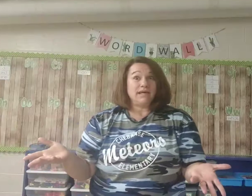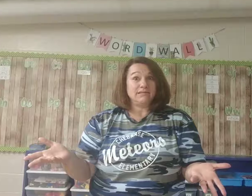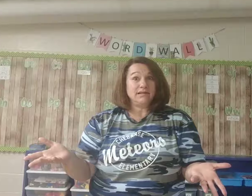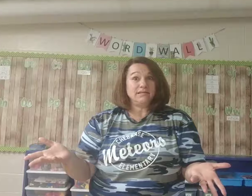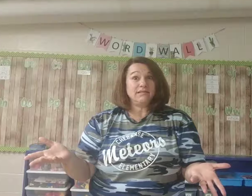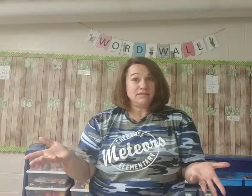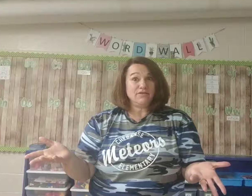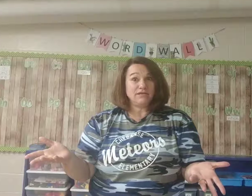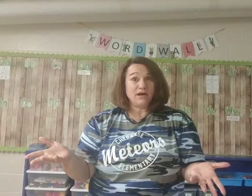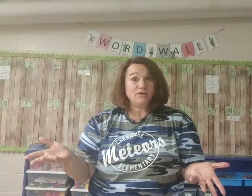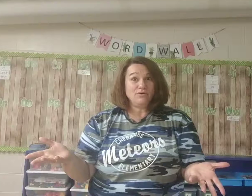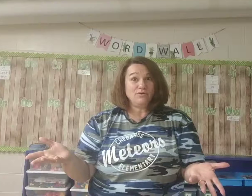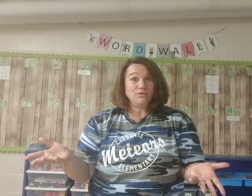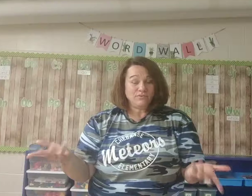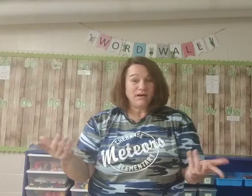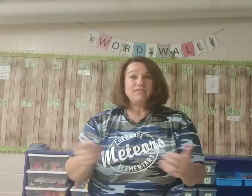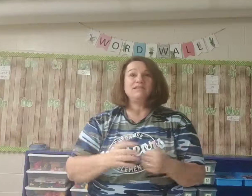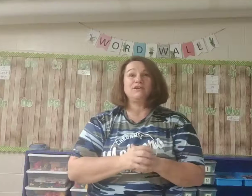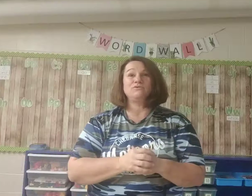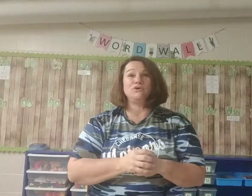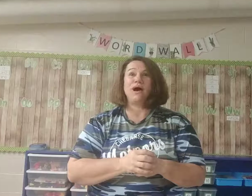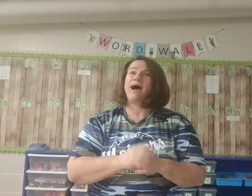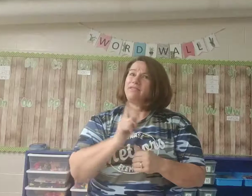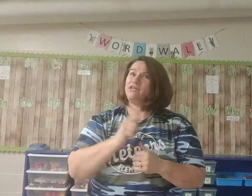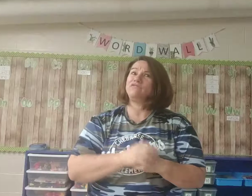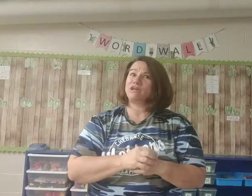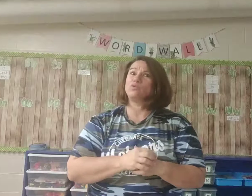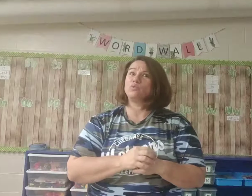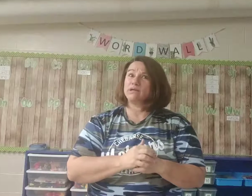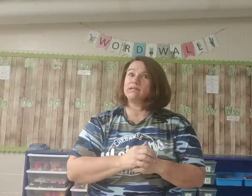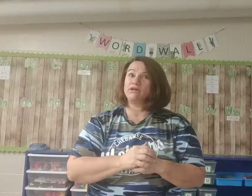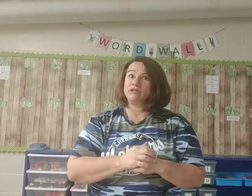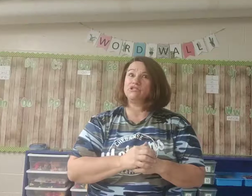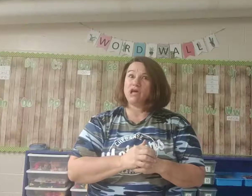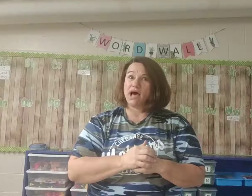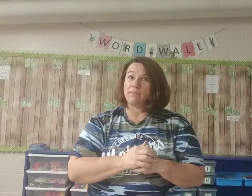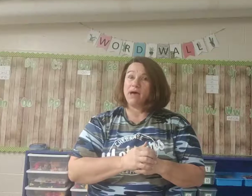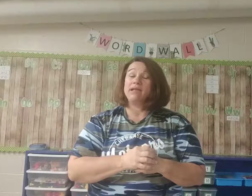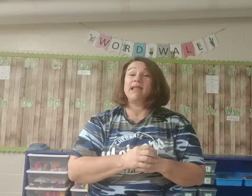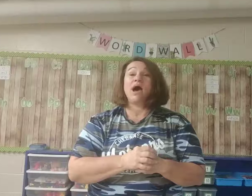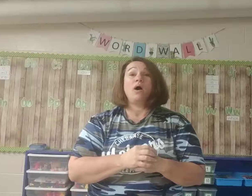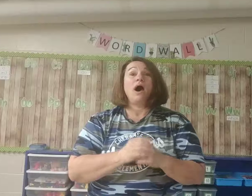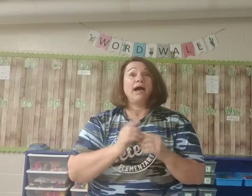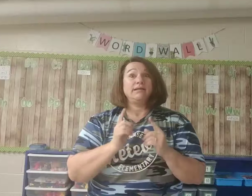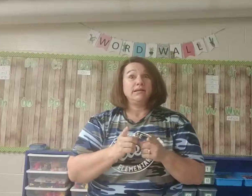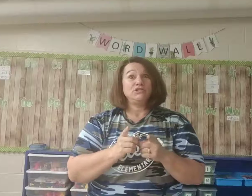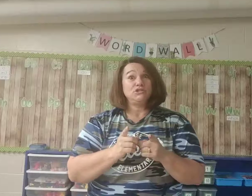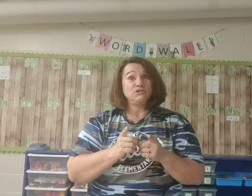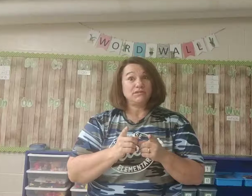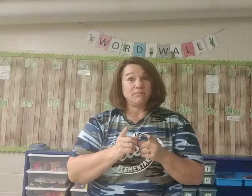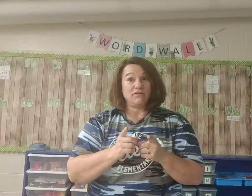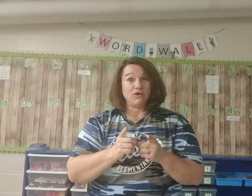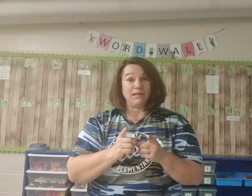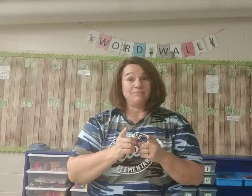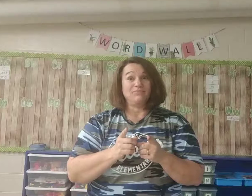isn't it? Do you think so? I think so too. I think you've done a really good job. Now, I need you to do something for me.